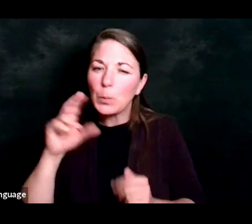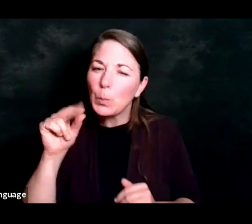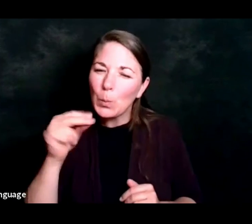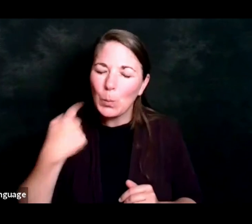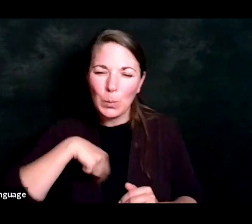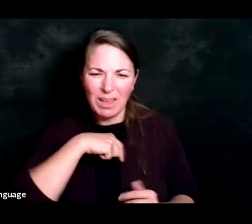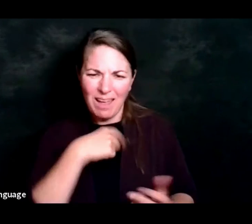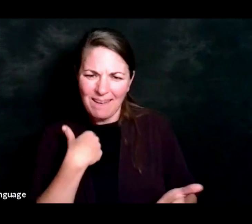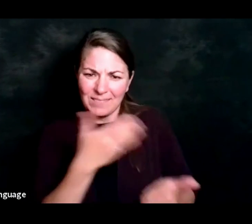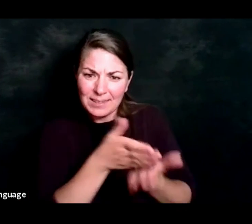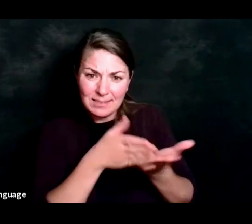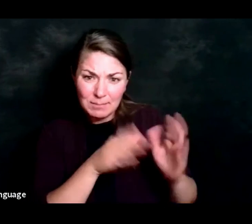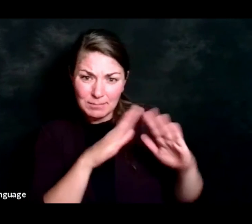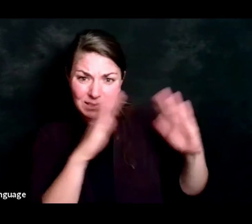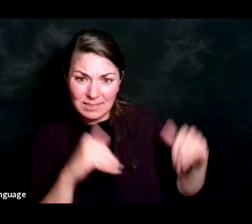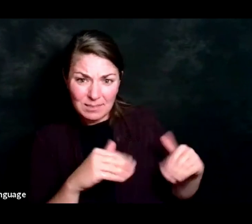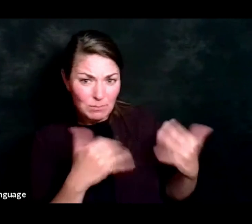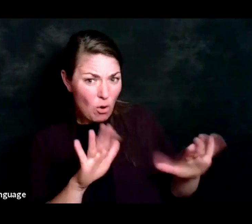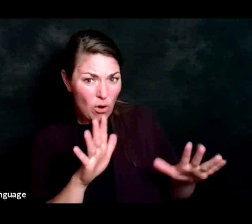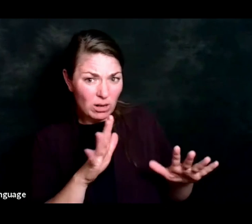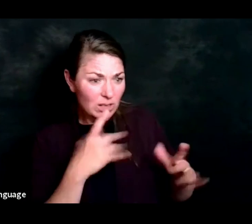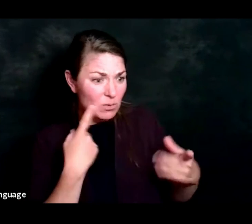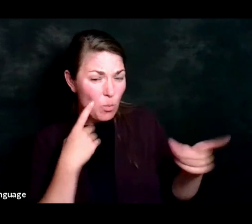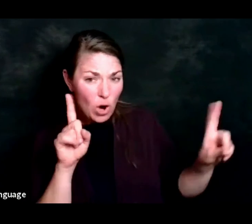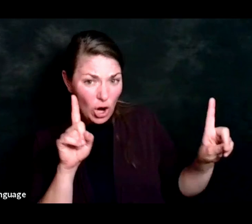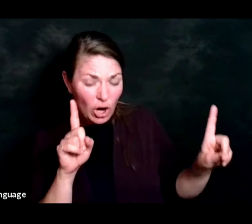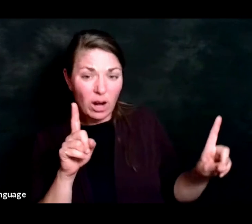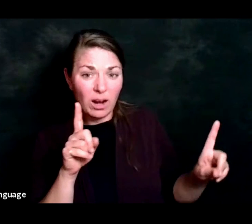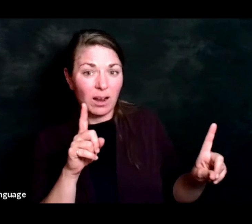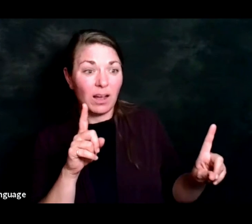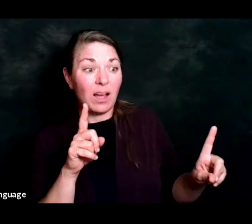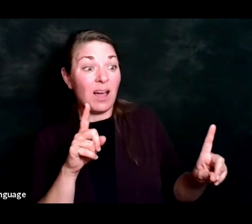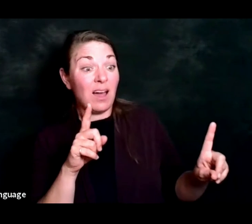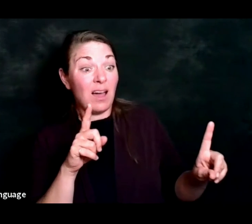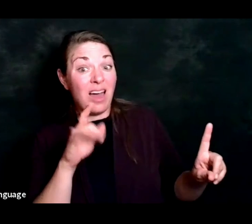stuff that we can create, let's spend our time and energy on